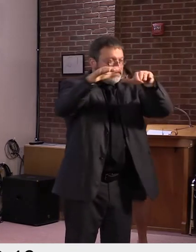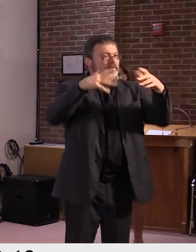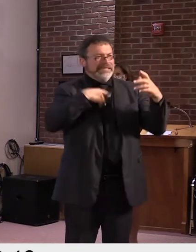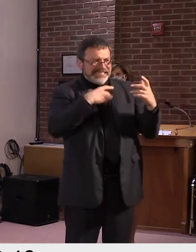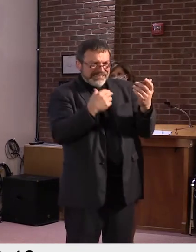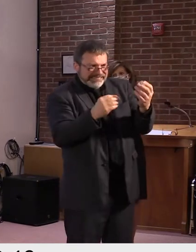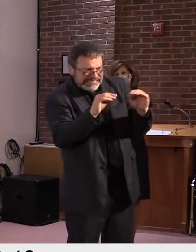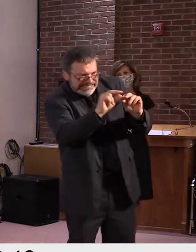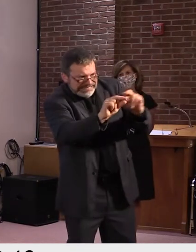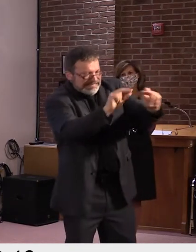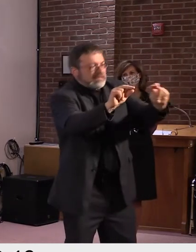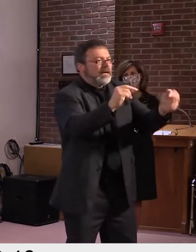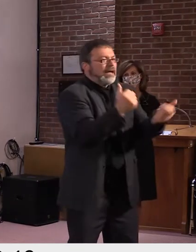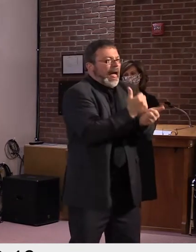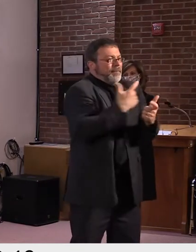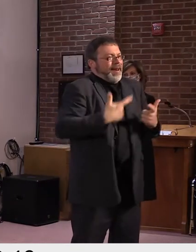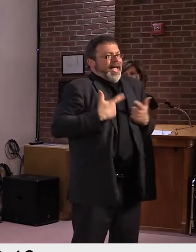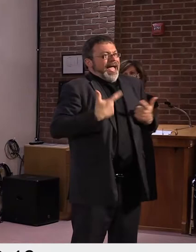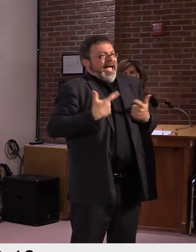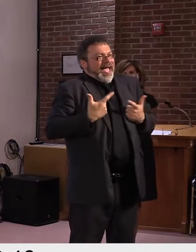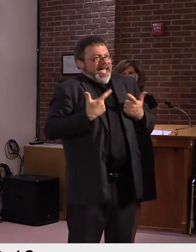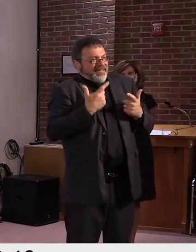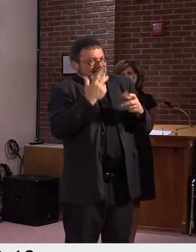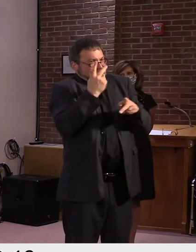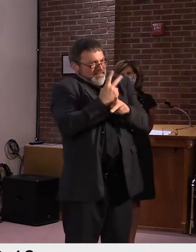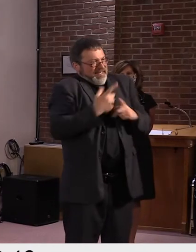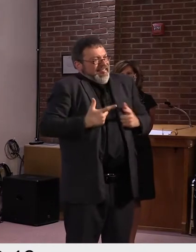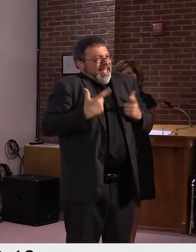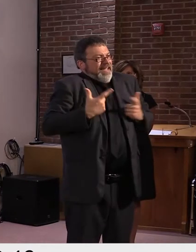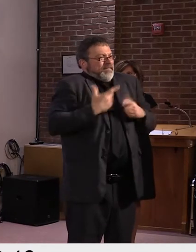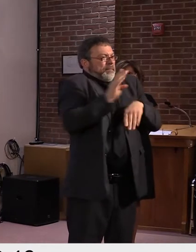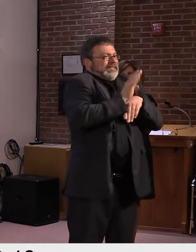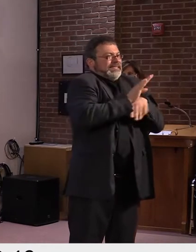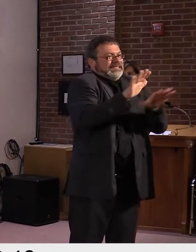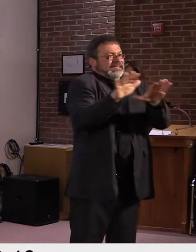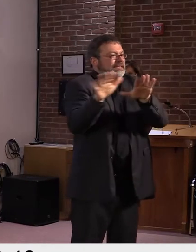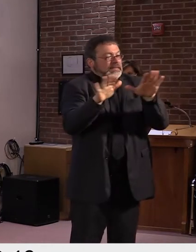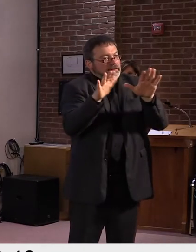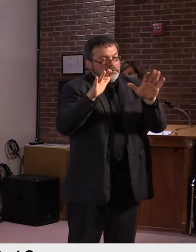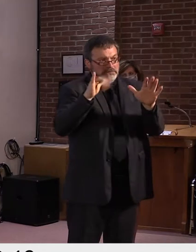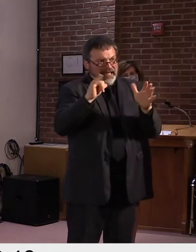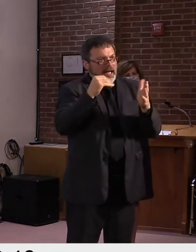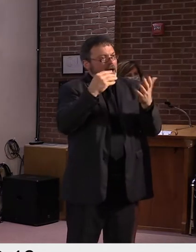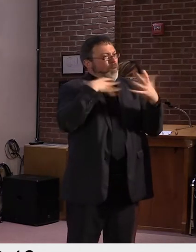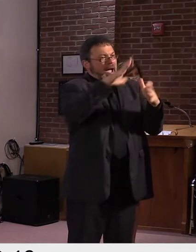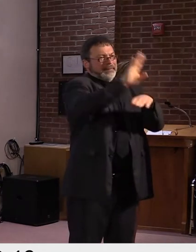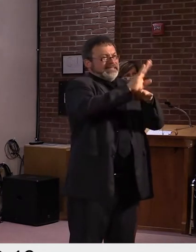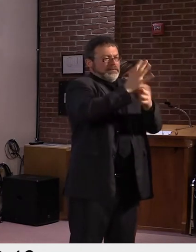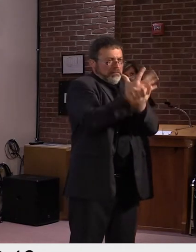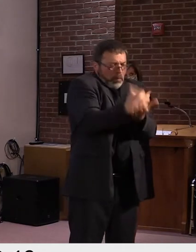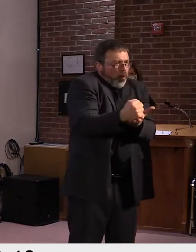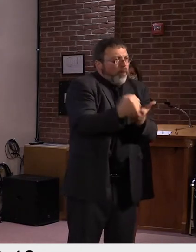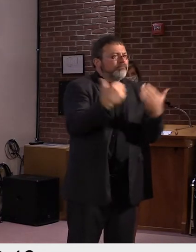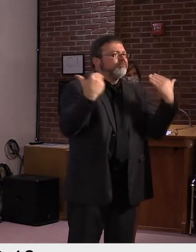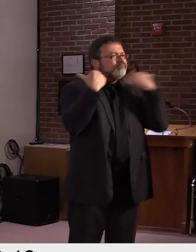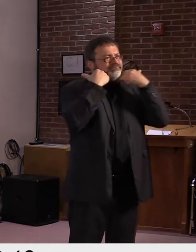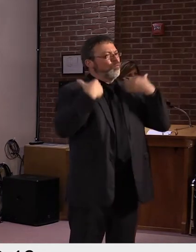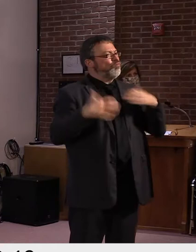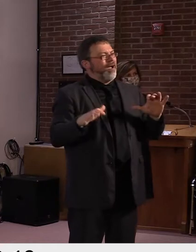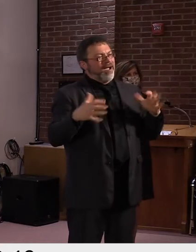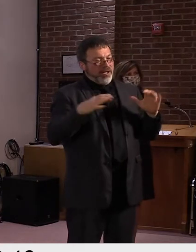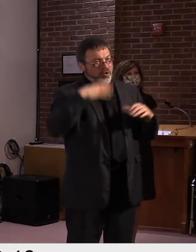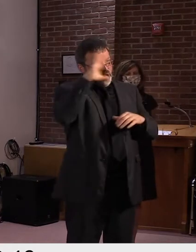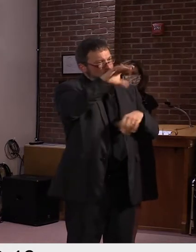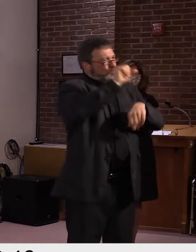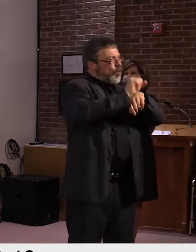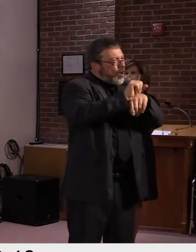there when this other money runs out to put people back to work. So it all has to work together. But